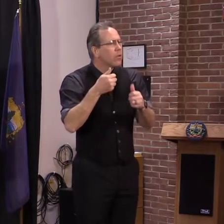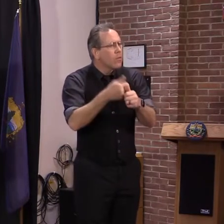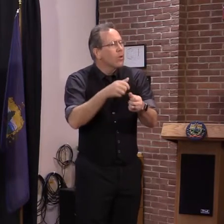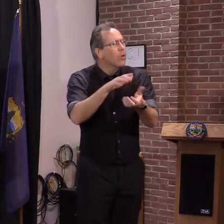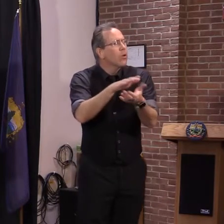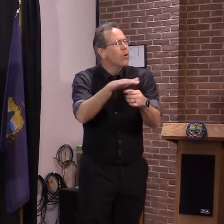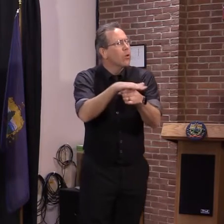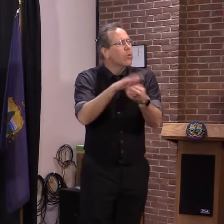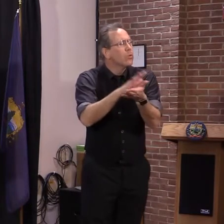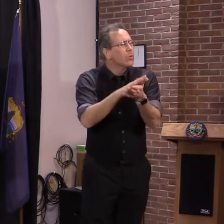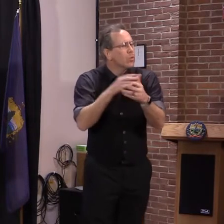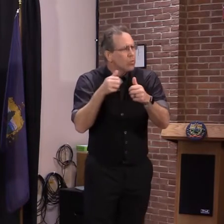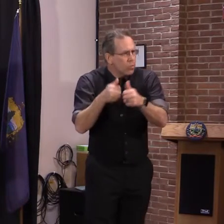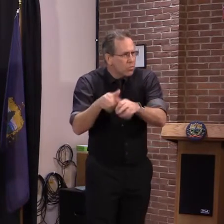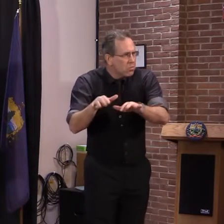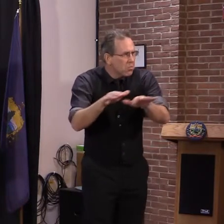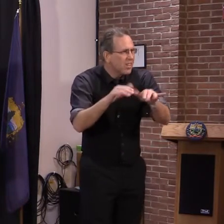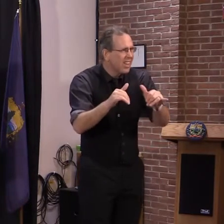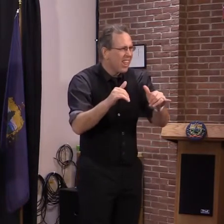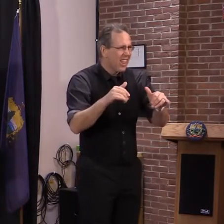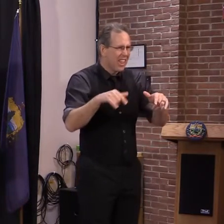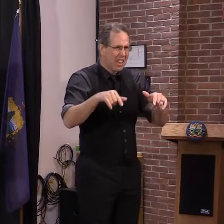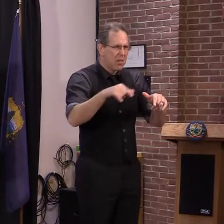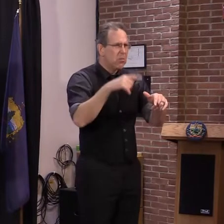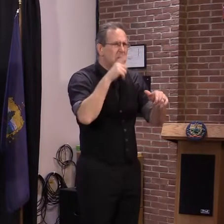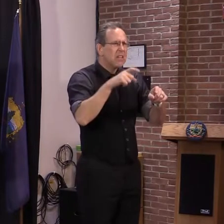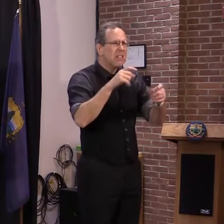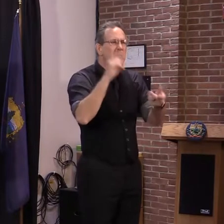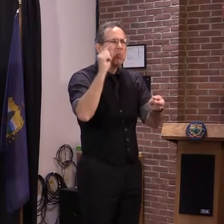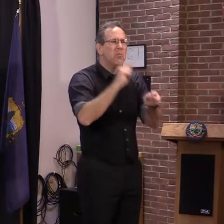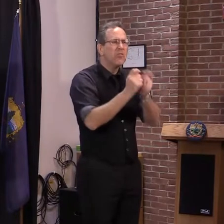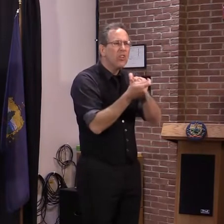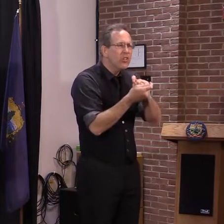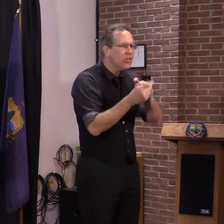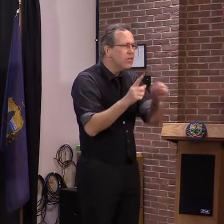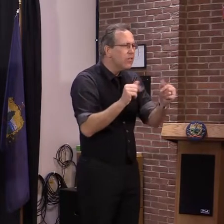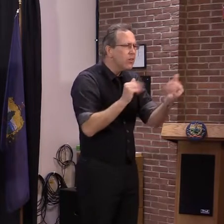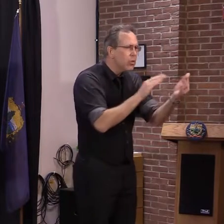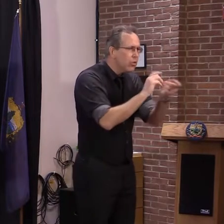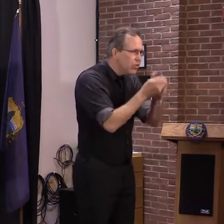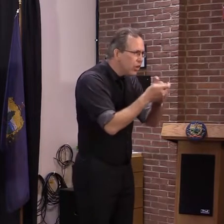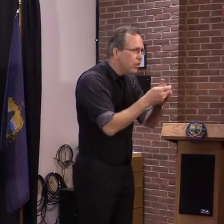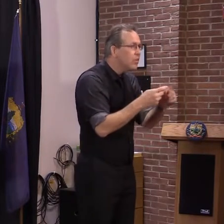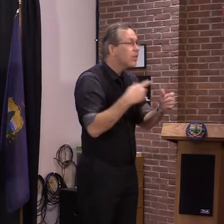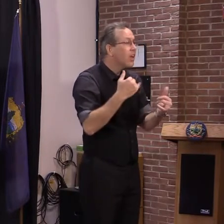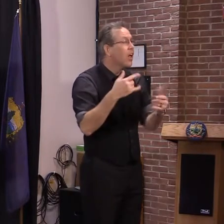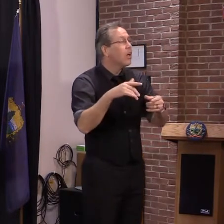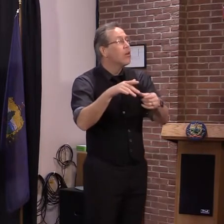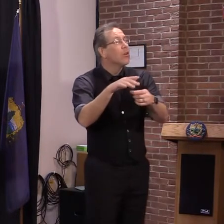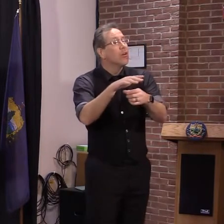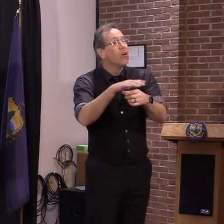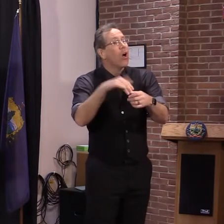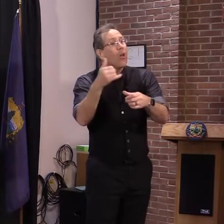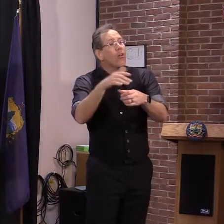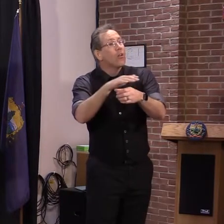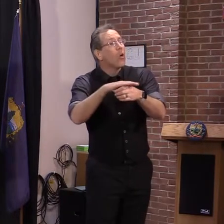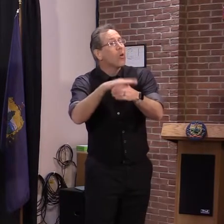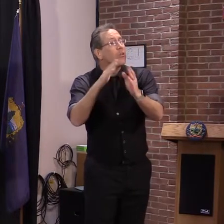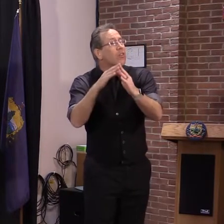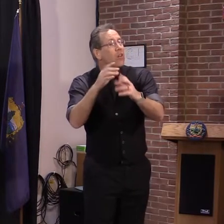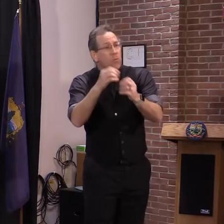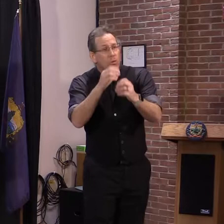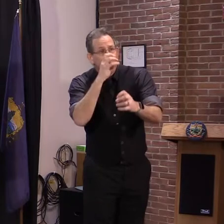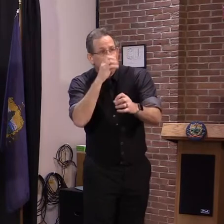unnecessary ones now. By unnecessary, I mean local measures that go above and beyond state recommendations and contribute little to